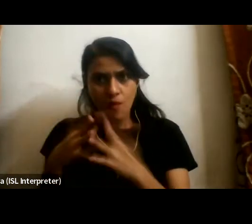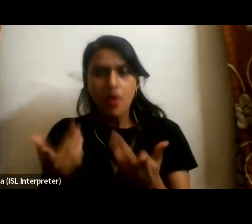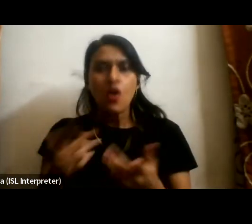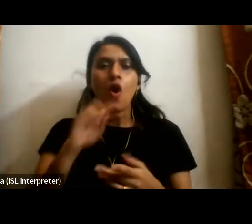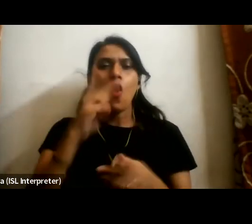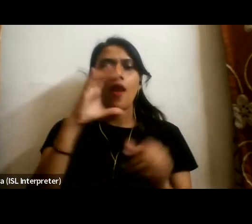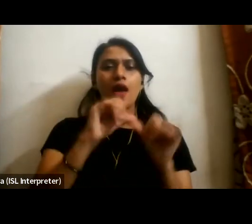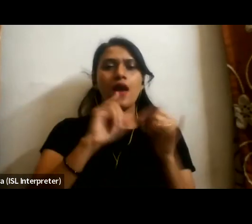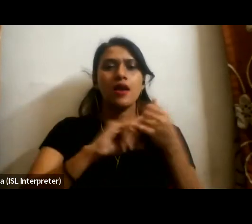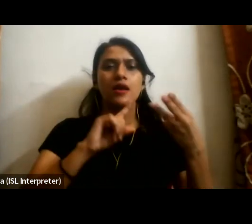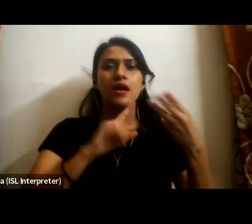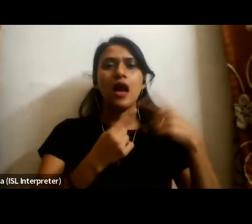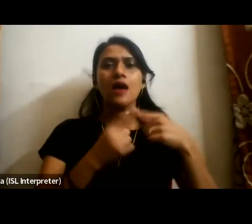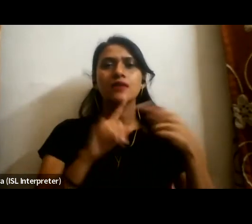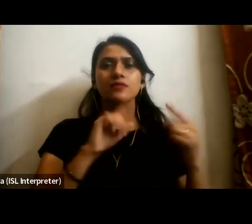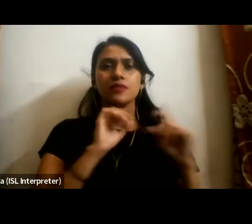caste-based